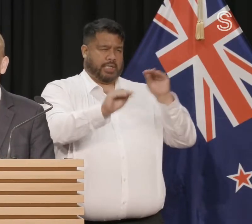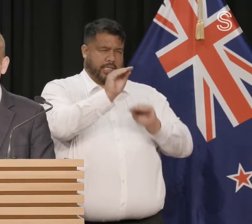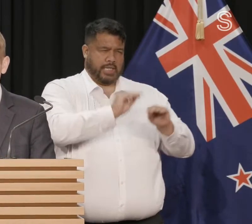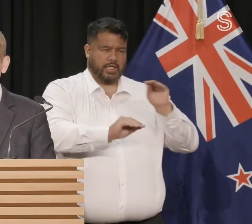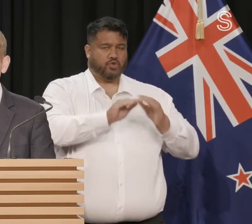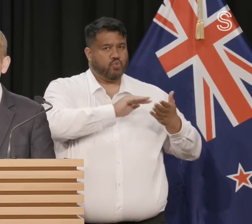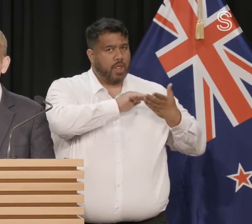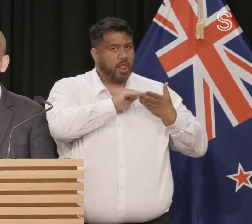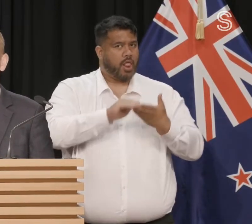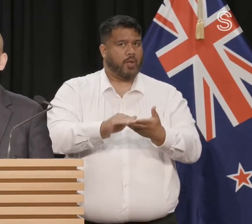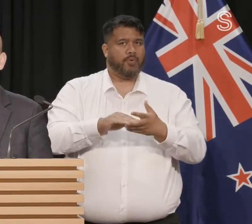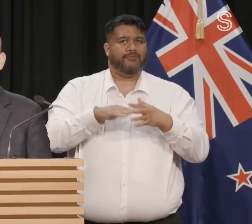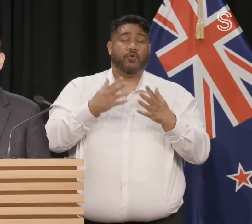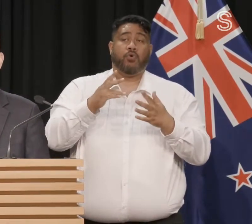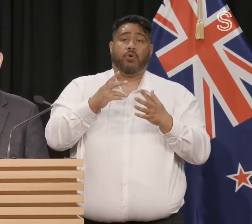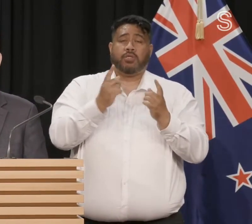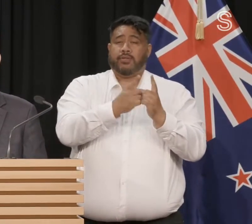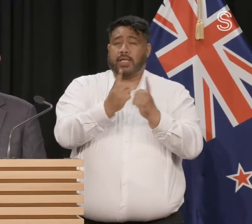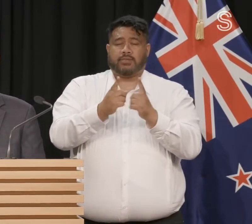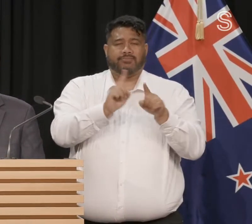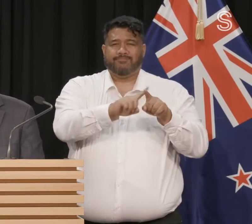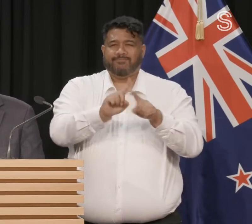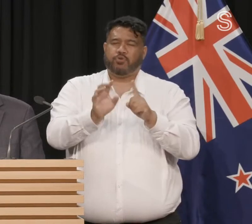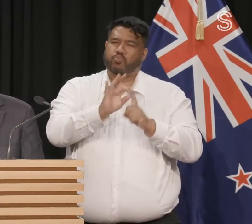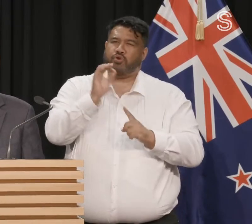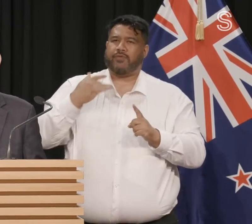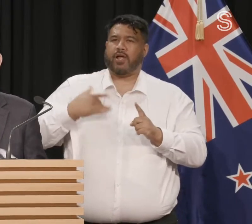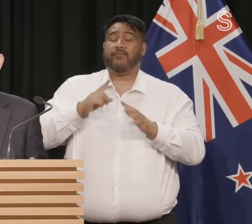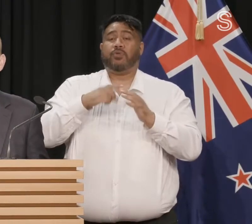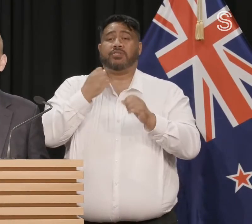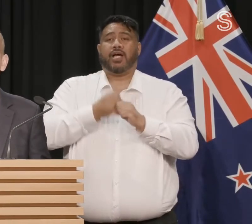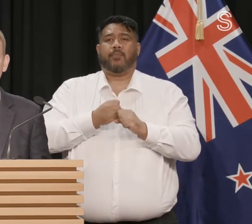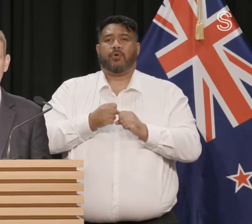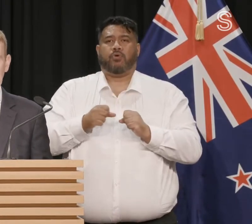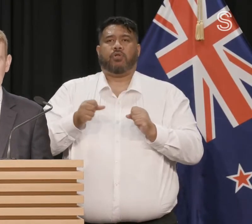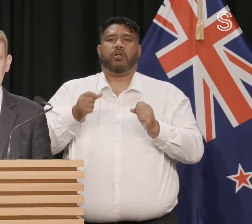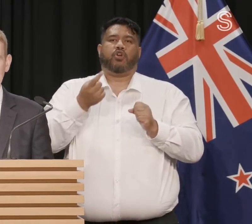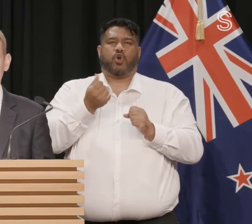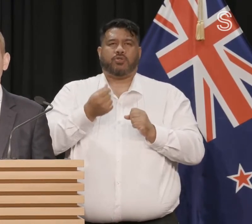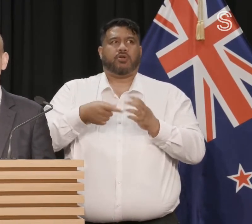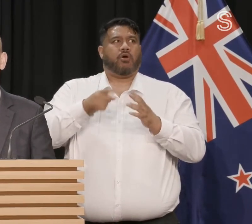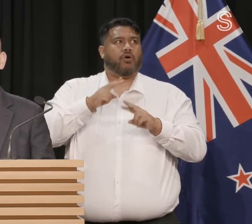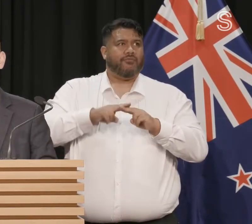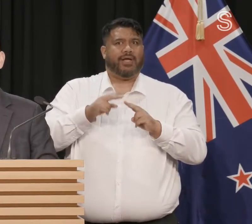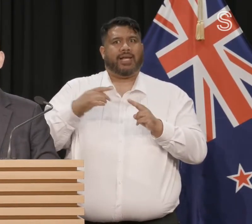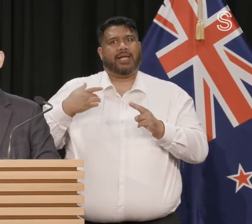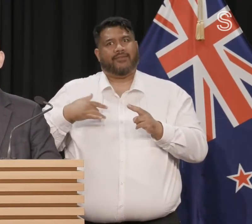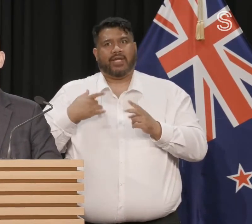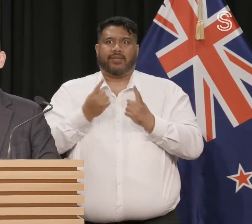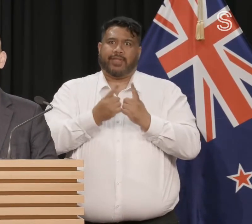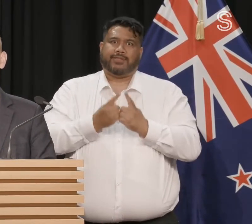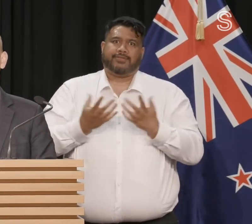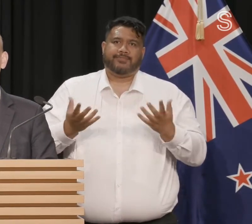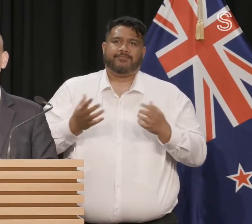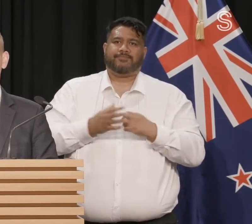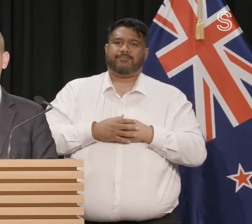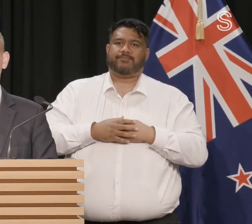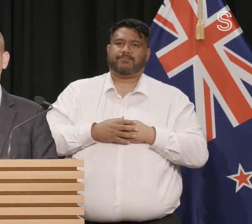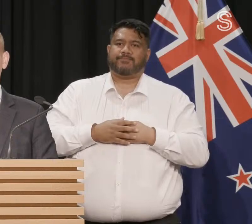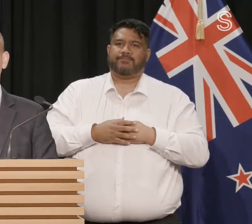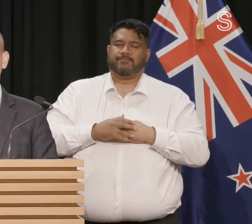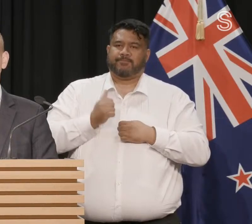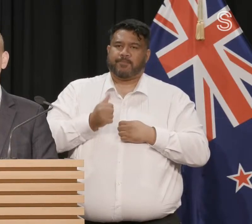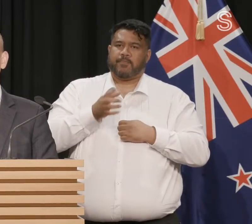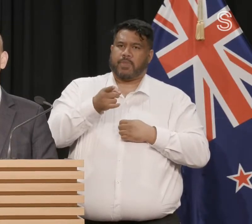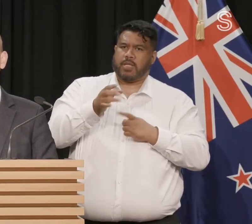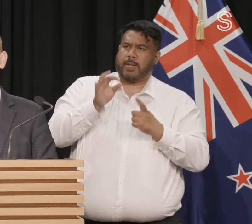such as the cost of living. Now, happy to take questions. And Jessica. Did you decide to only give Penny Hennaday